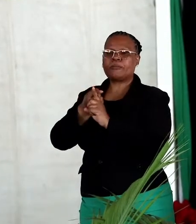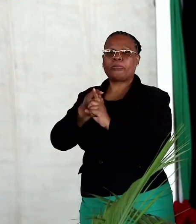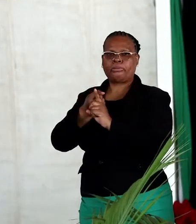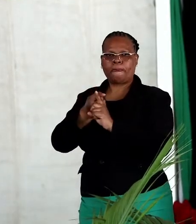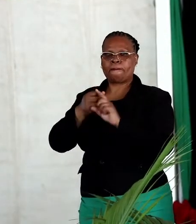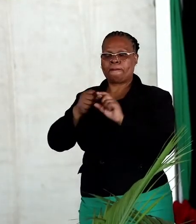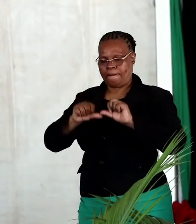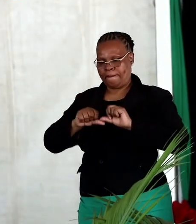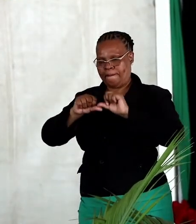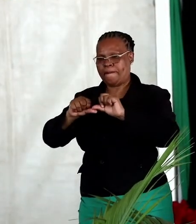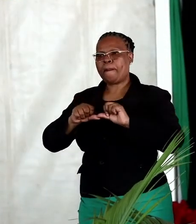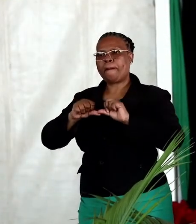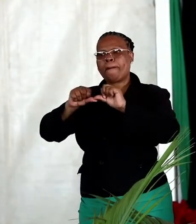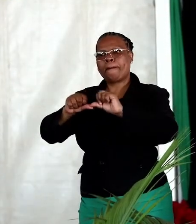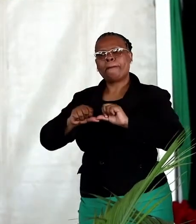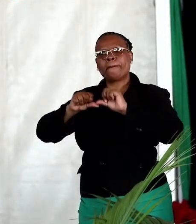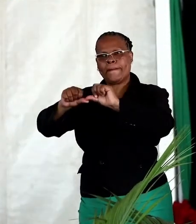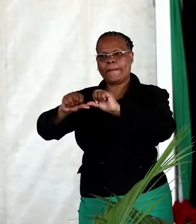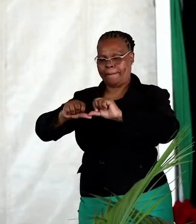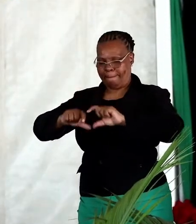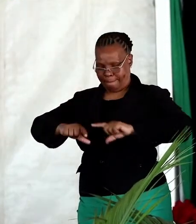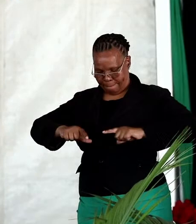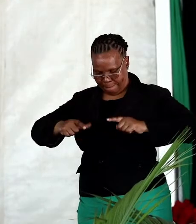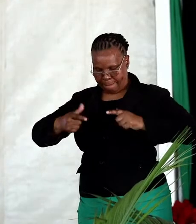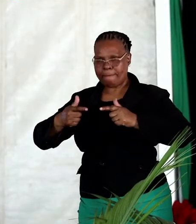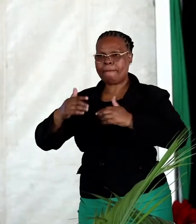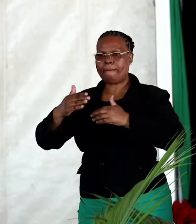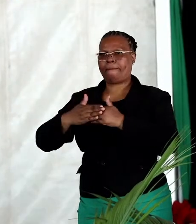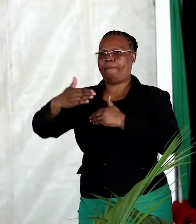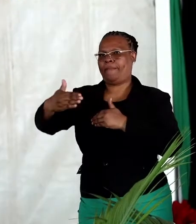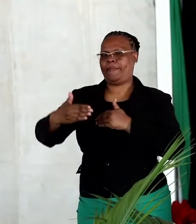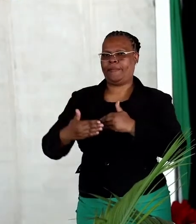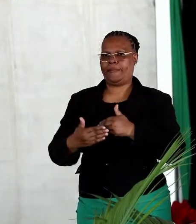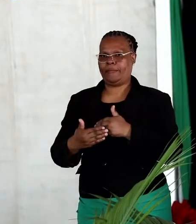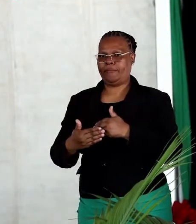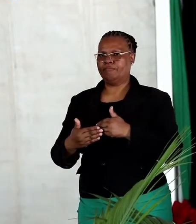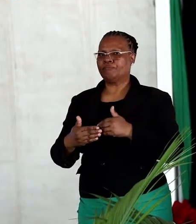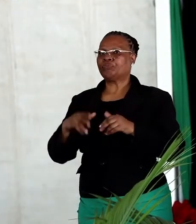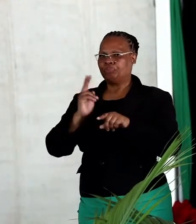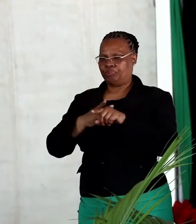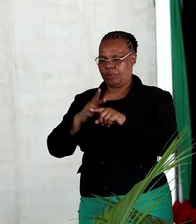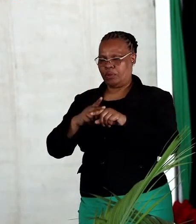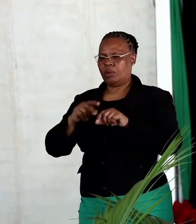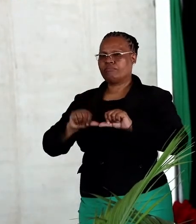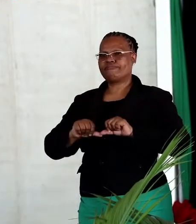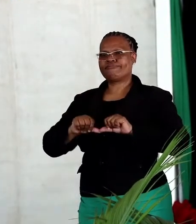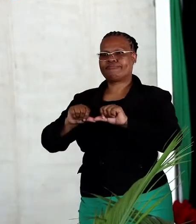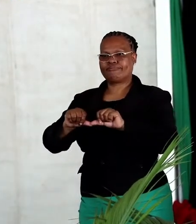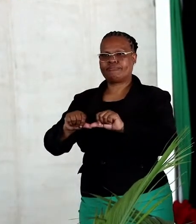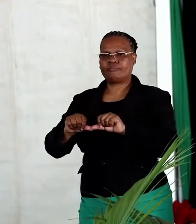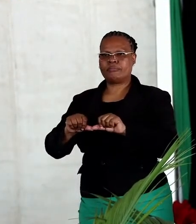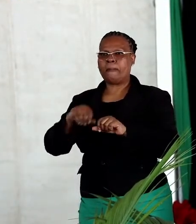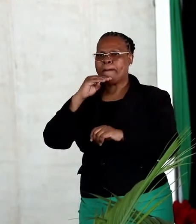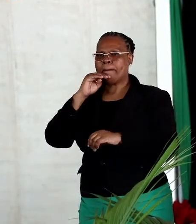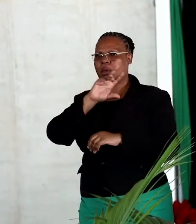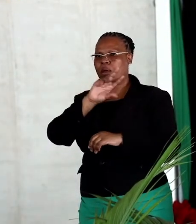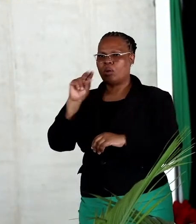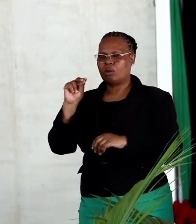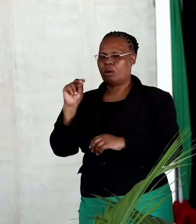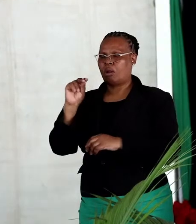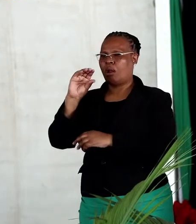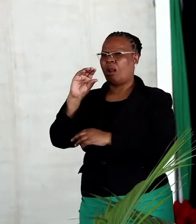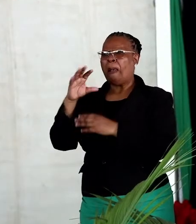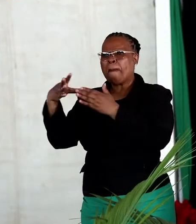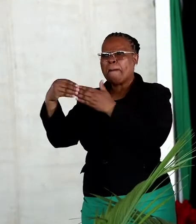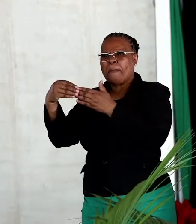The memorialization continues. We have got two committees. The other one that is led by